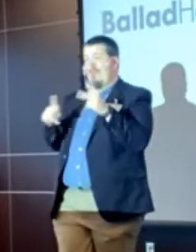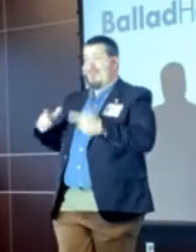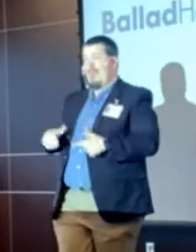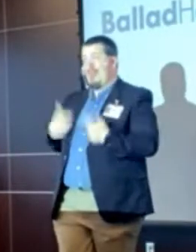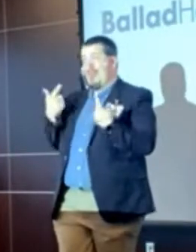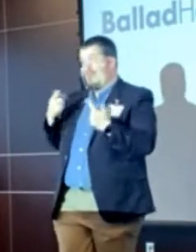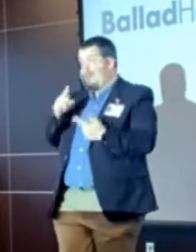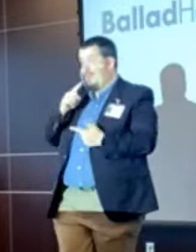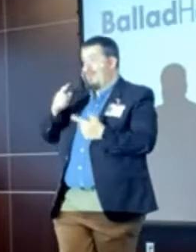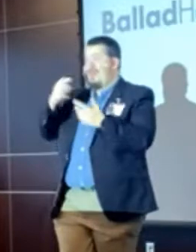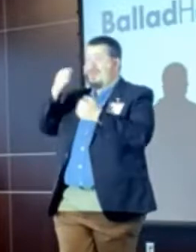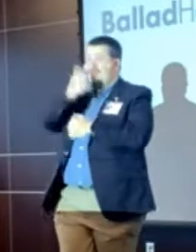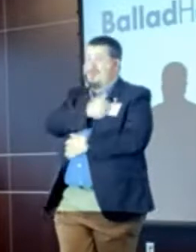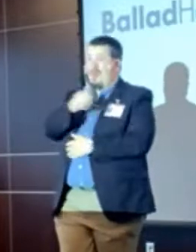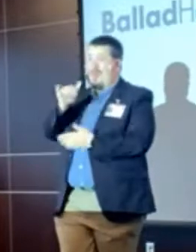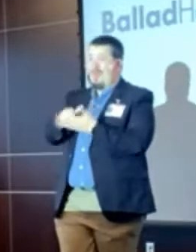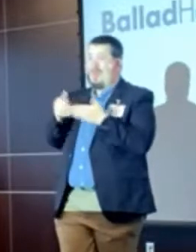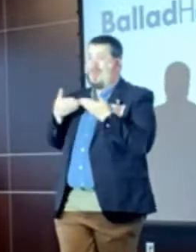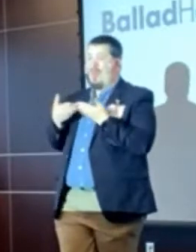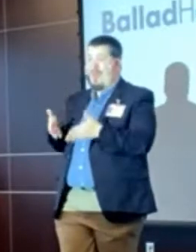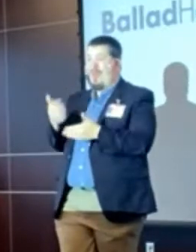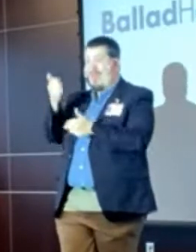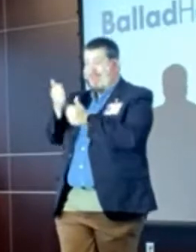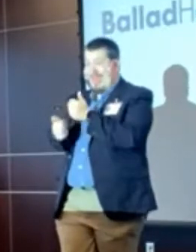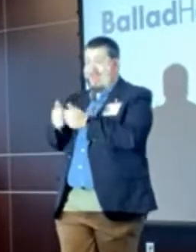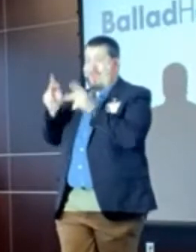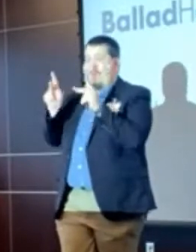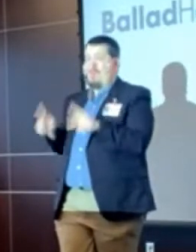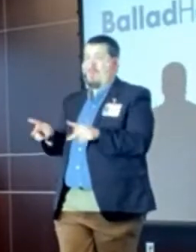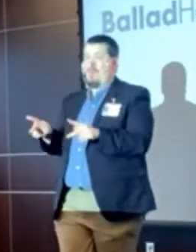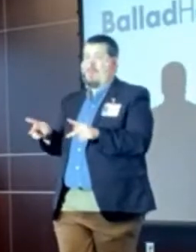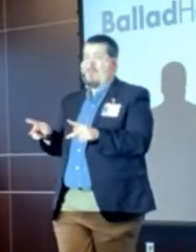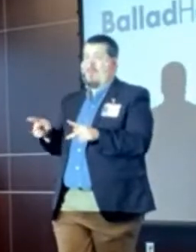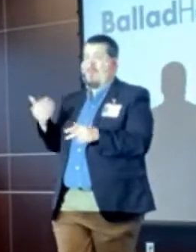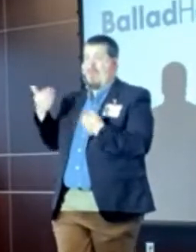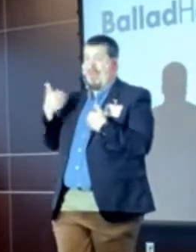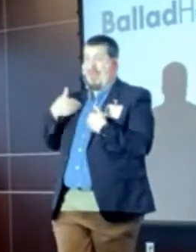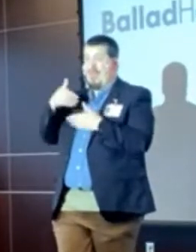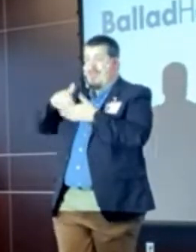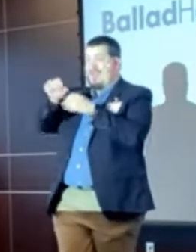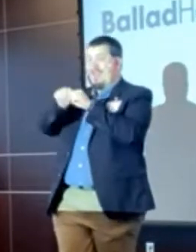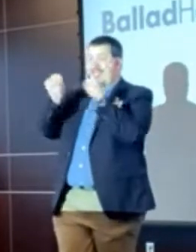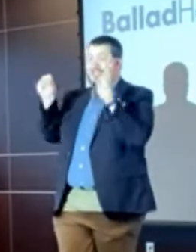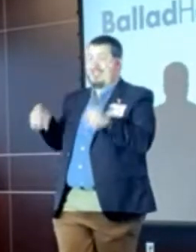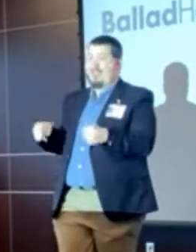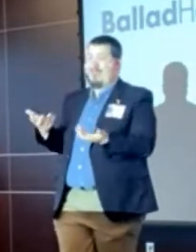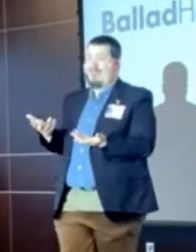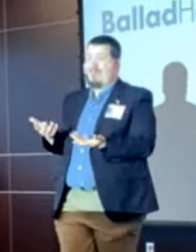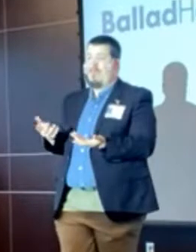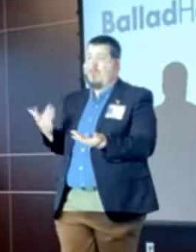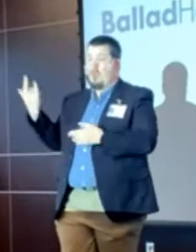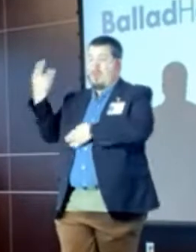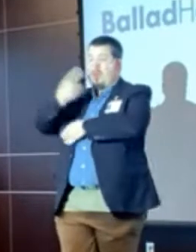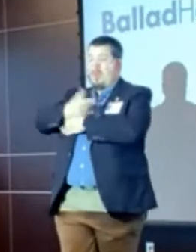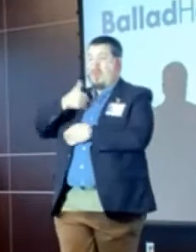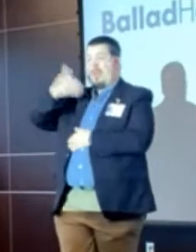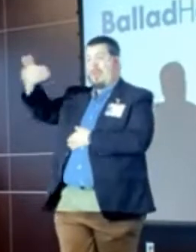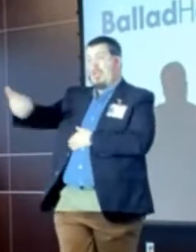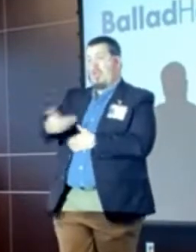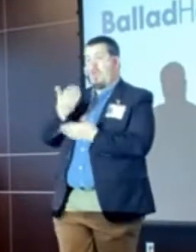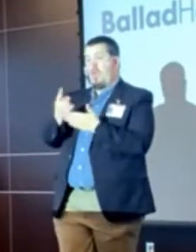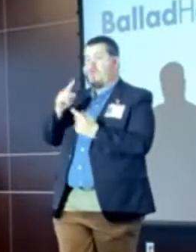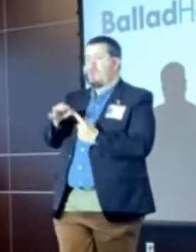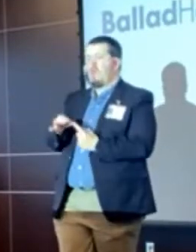we're very sorry for the loss of every single person that we have within our system. Today, I want to introduce someone